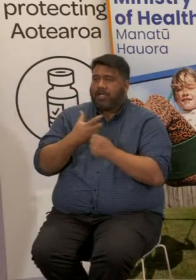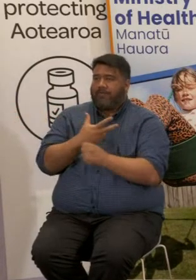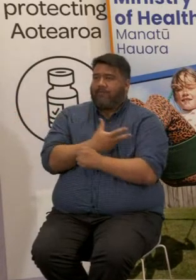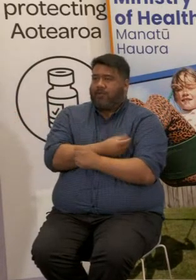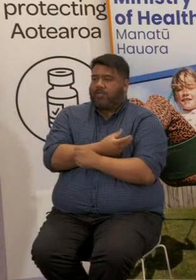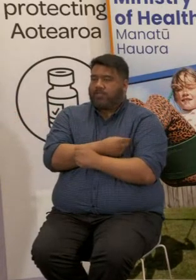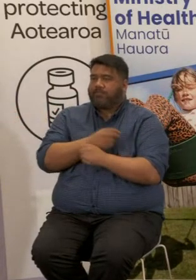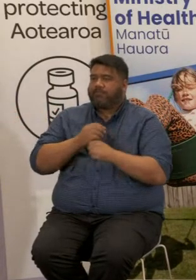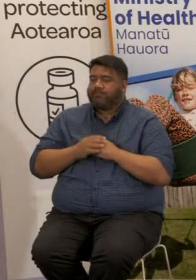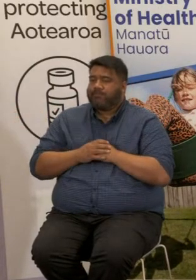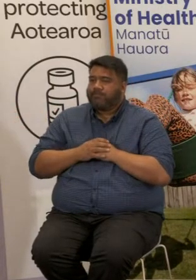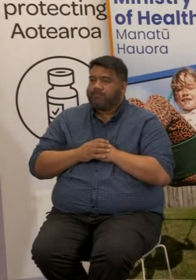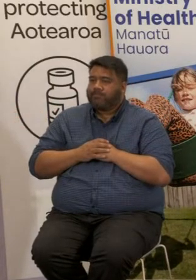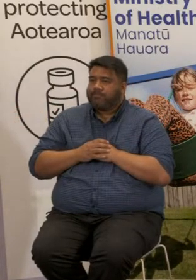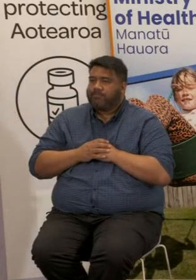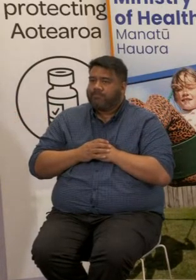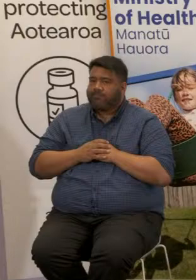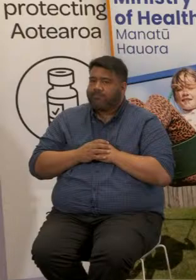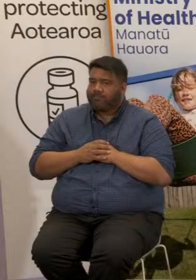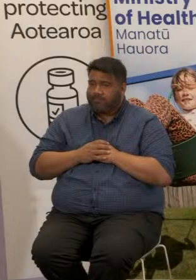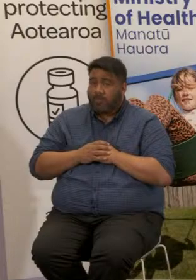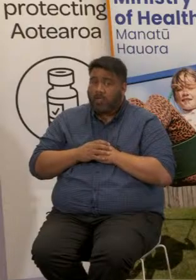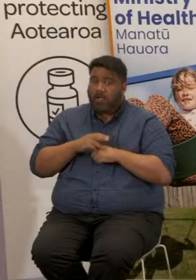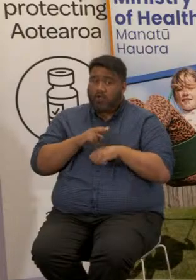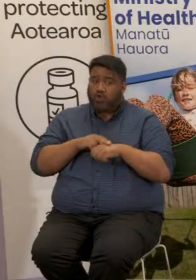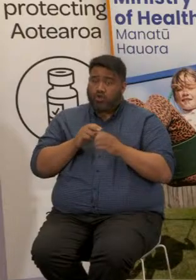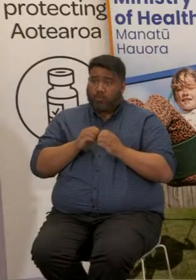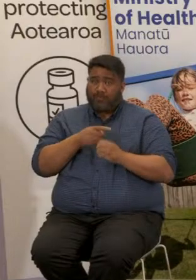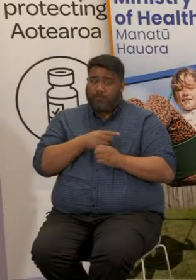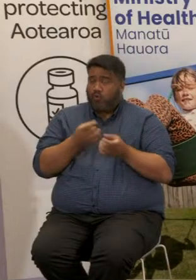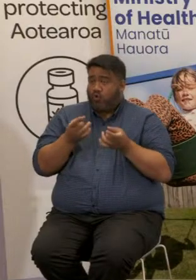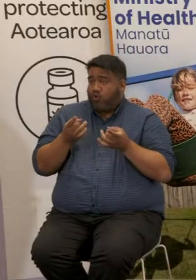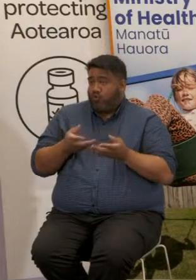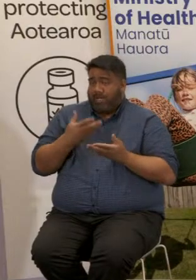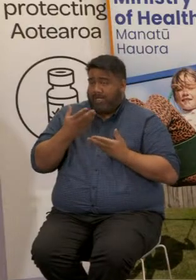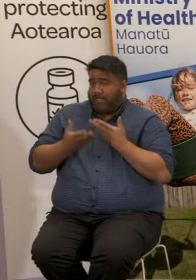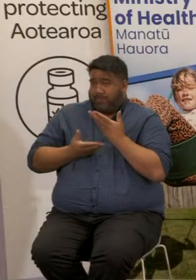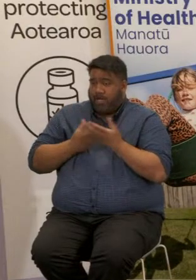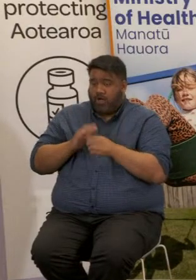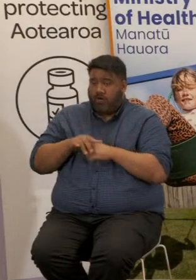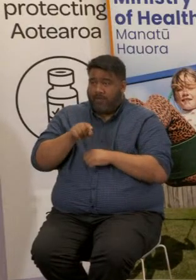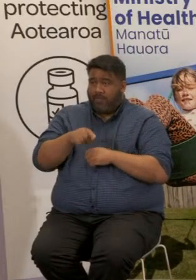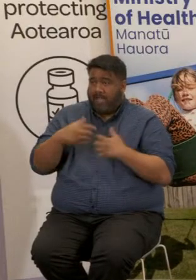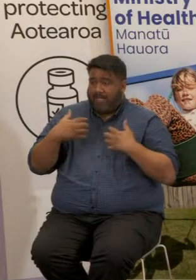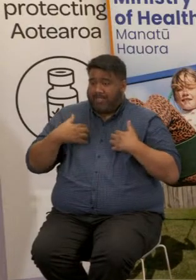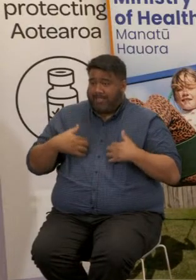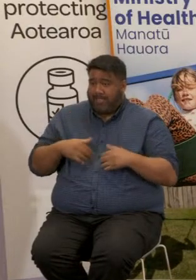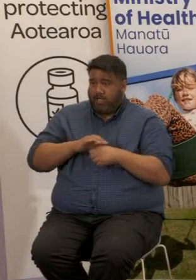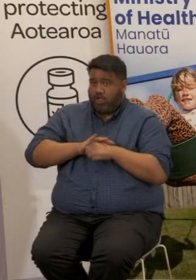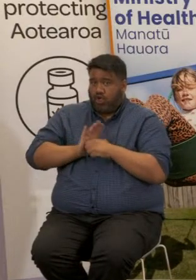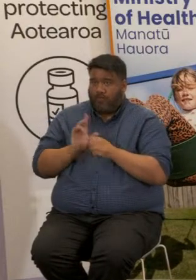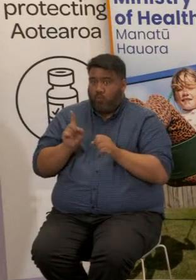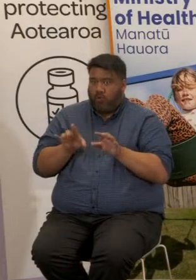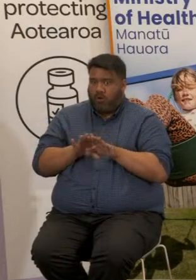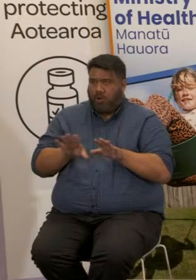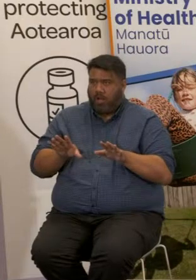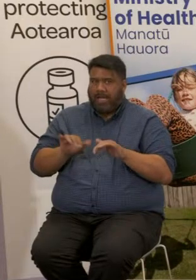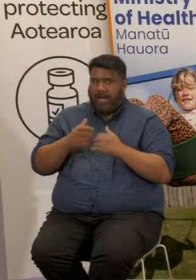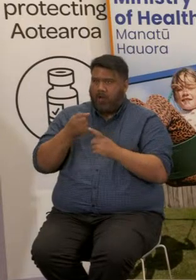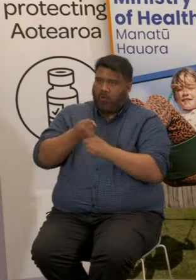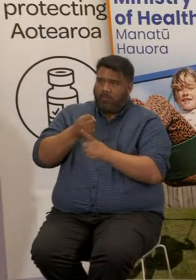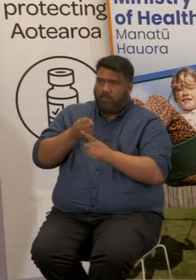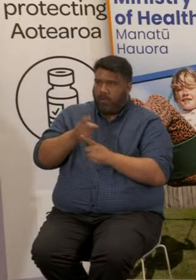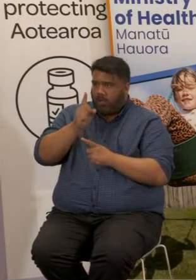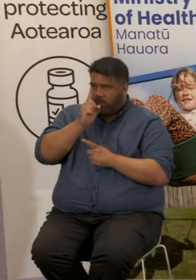vaccination, I think Ashley's really well delineated the reduction in severe disease. I do want to stress New Zealand will continue